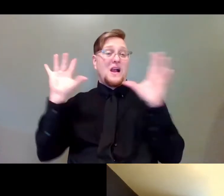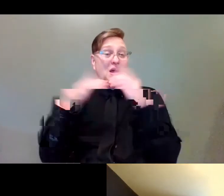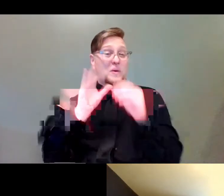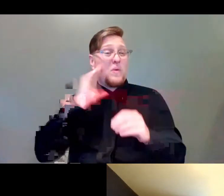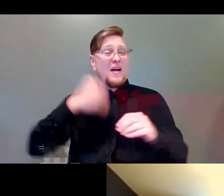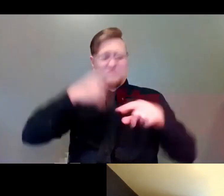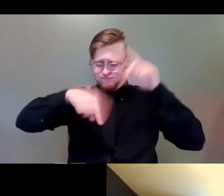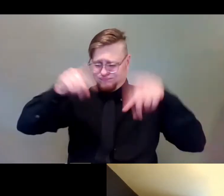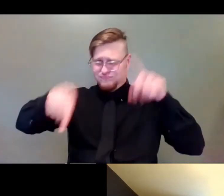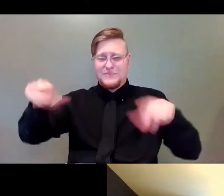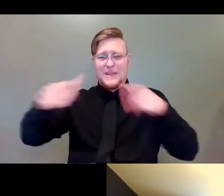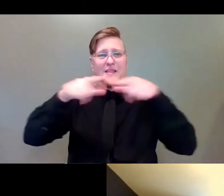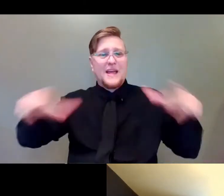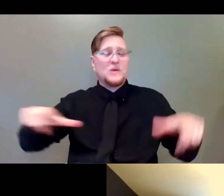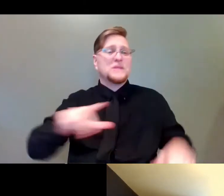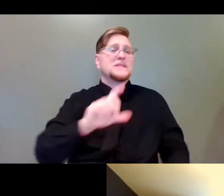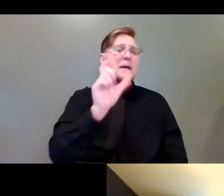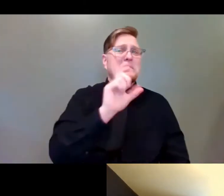ASL, certified deaf interpreters,